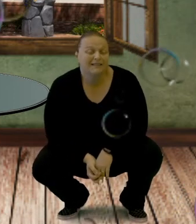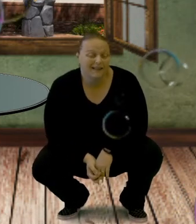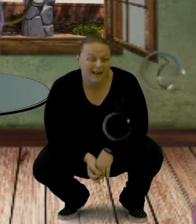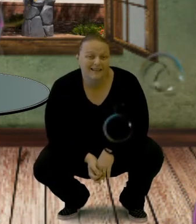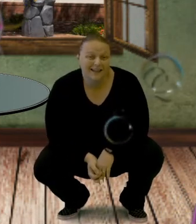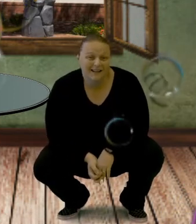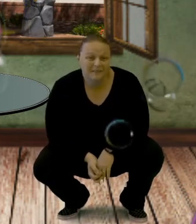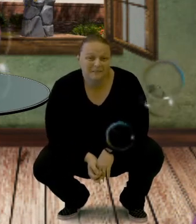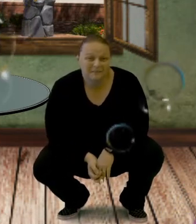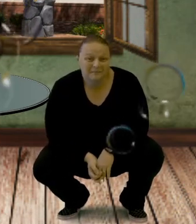day today.